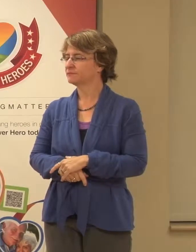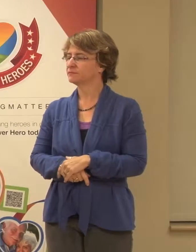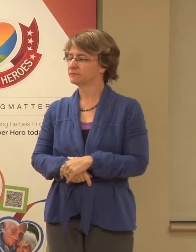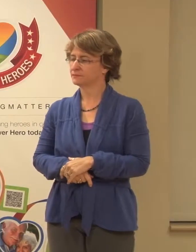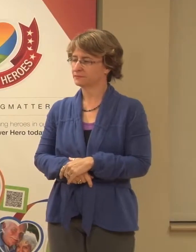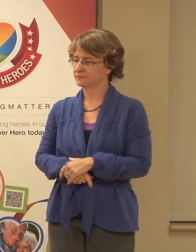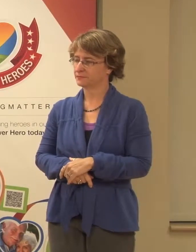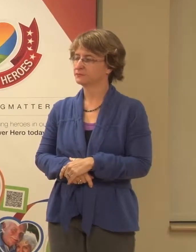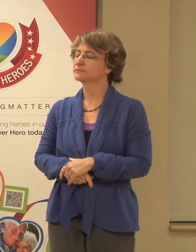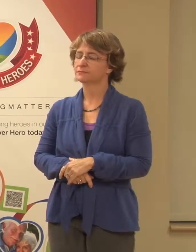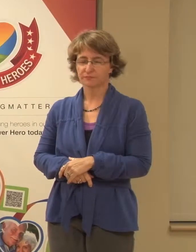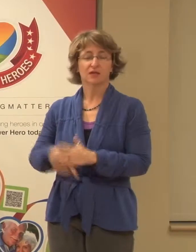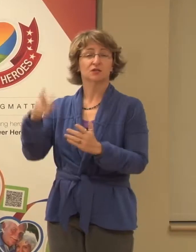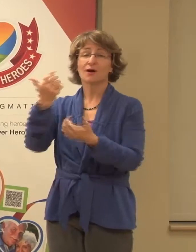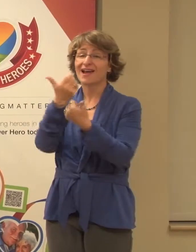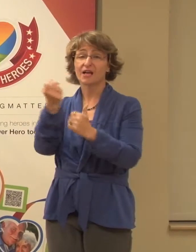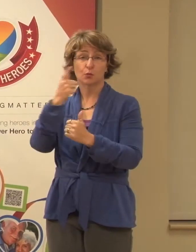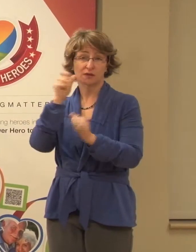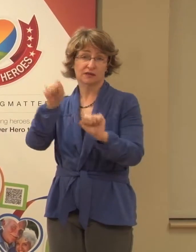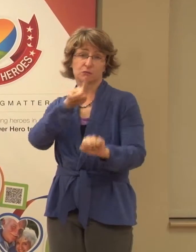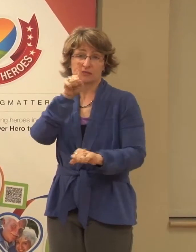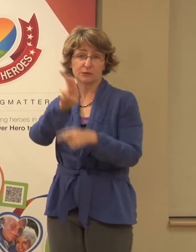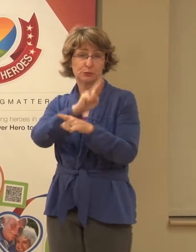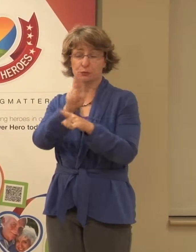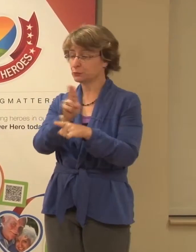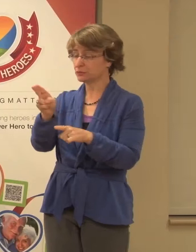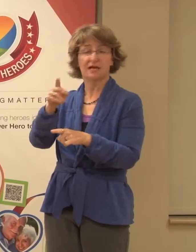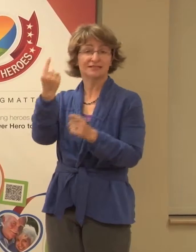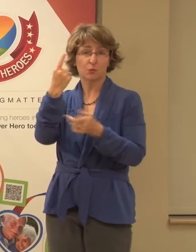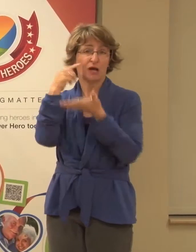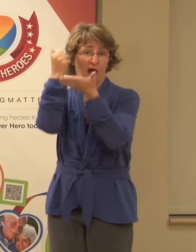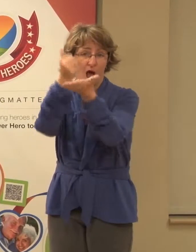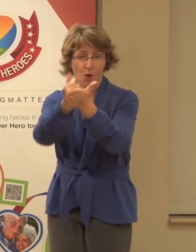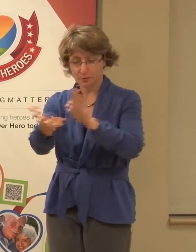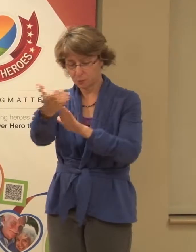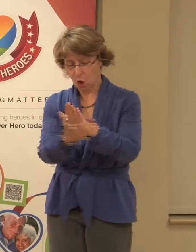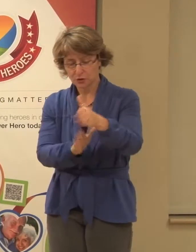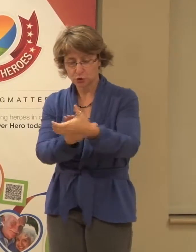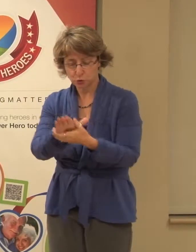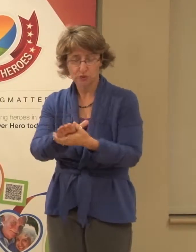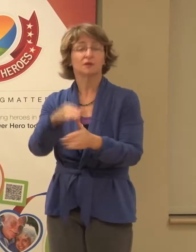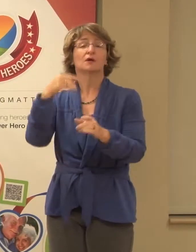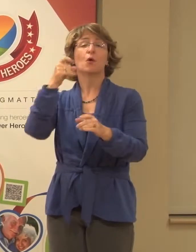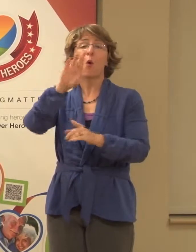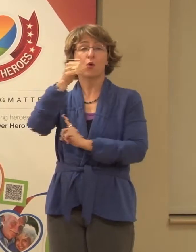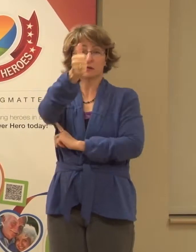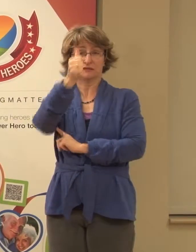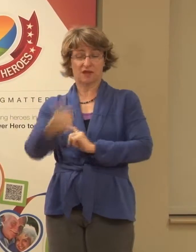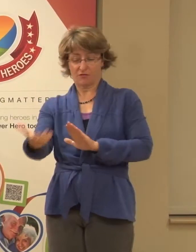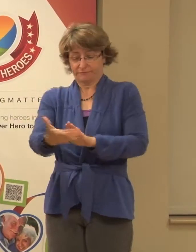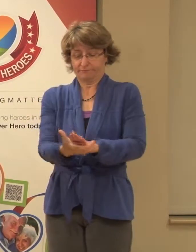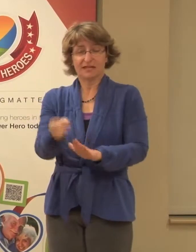side, and you open up here. So anyone can actually put these shoes on you, and they're easy for you to put on yourself as well if